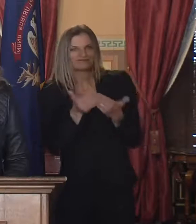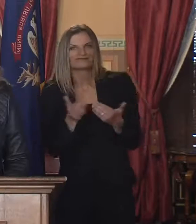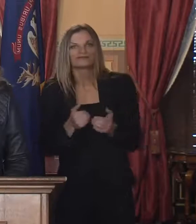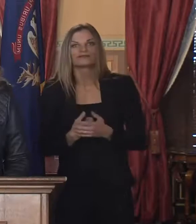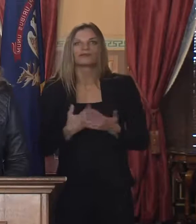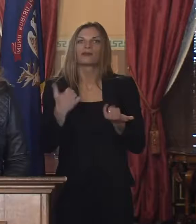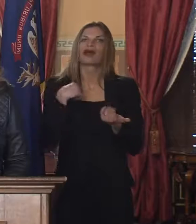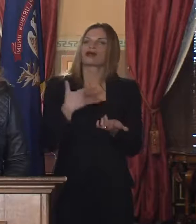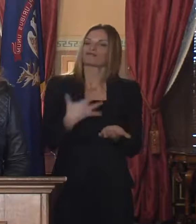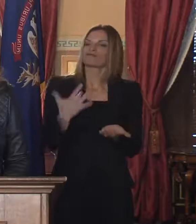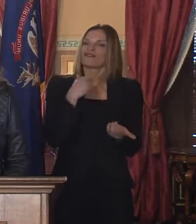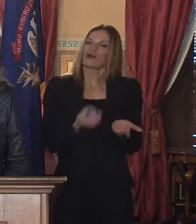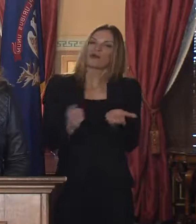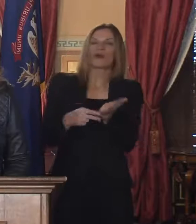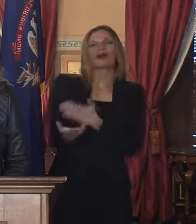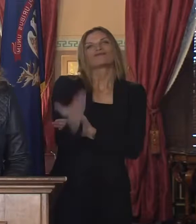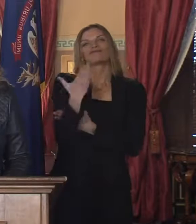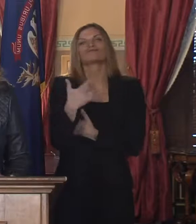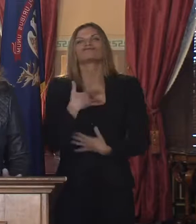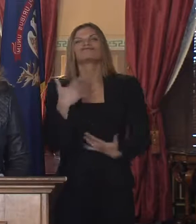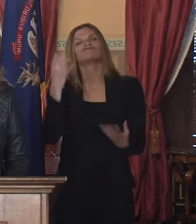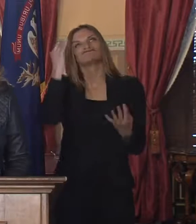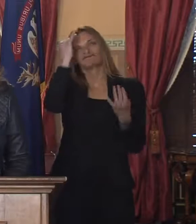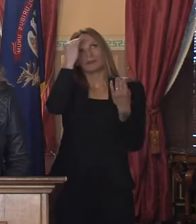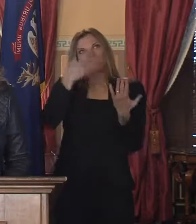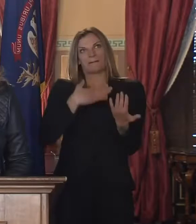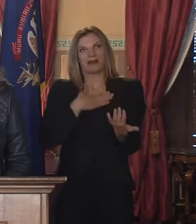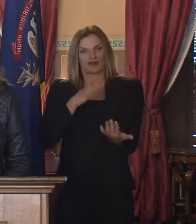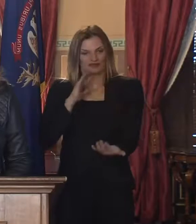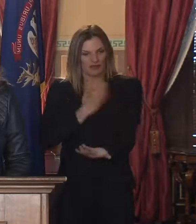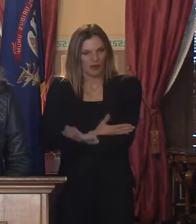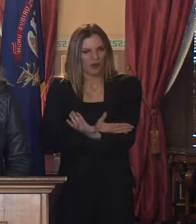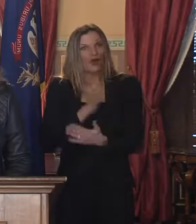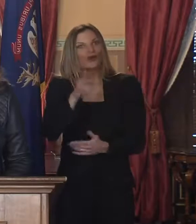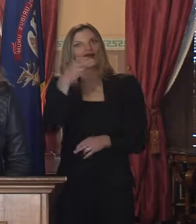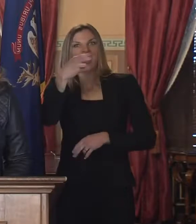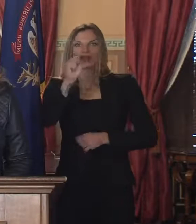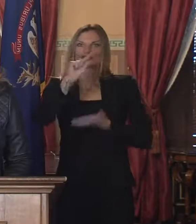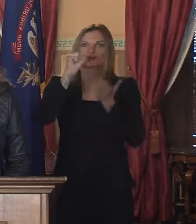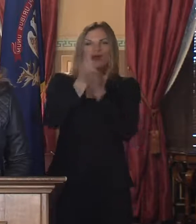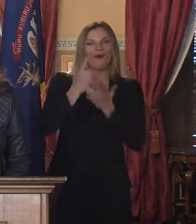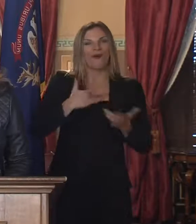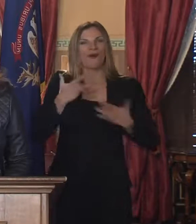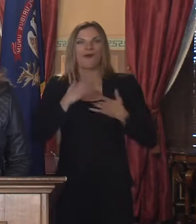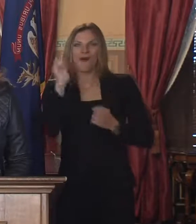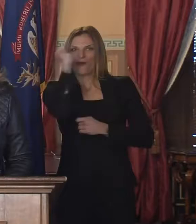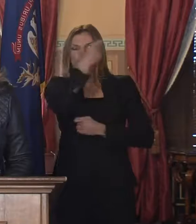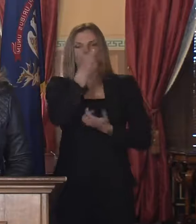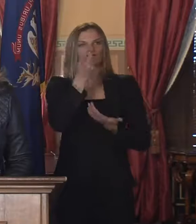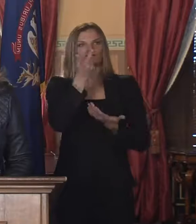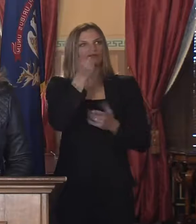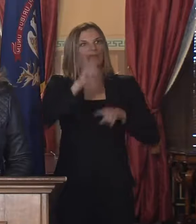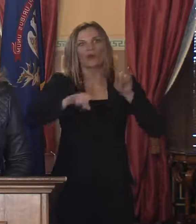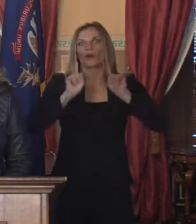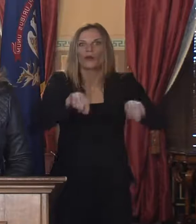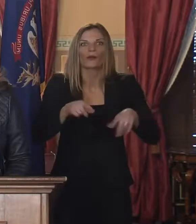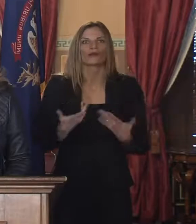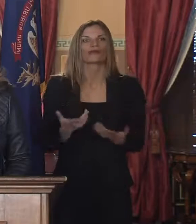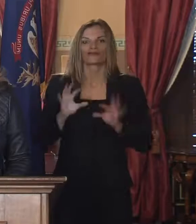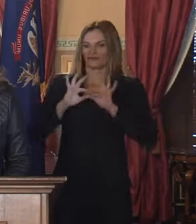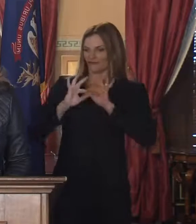the high school seniors, like my daughter, who missed graduation ceremonies, or those Michiganders who've missed weddings and